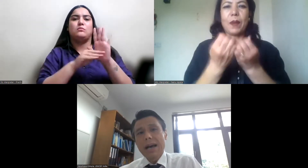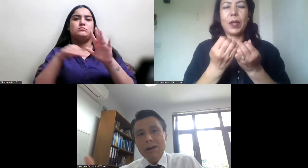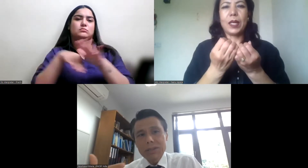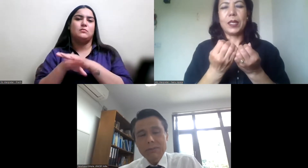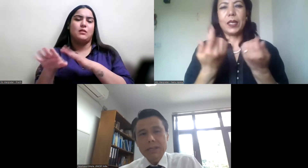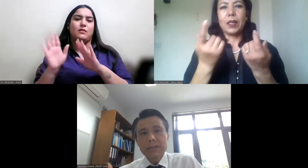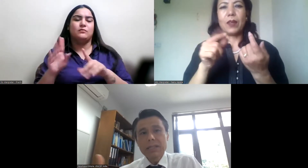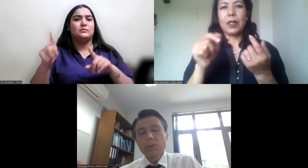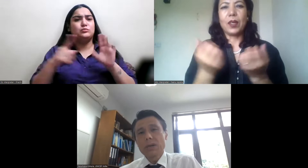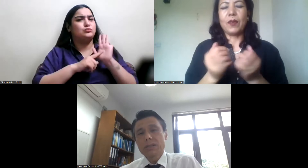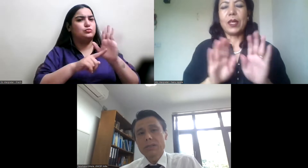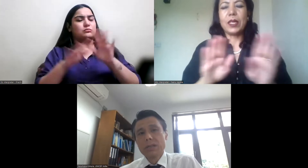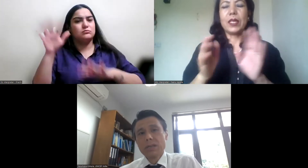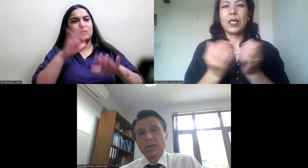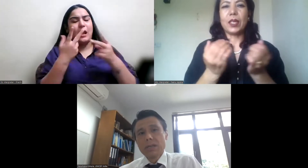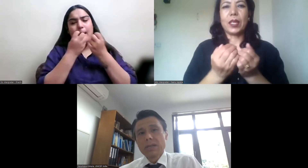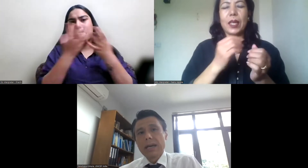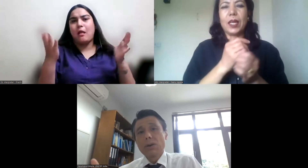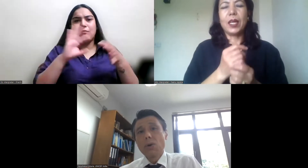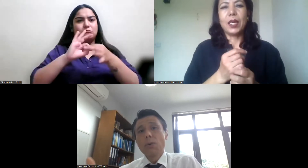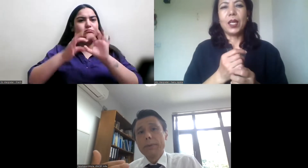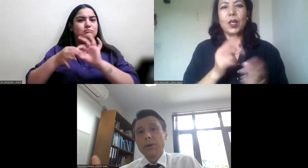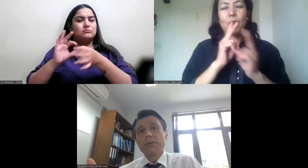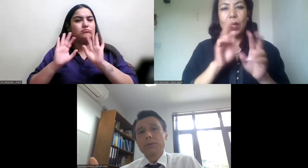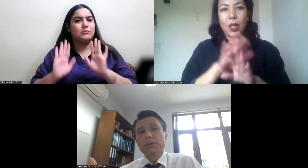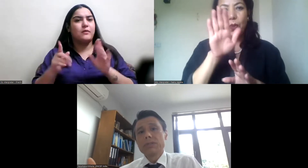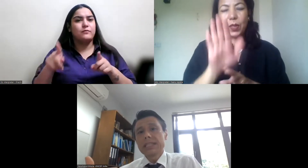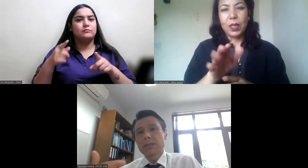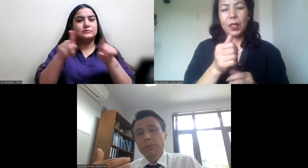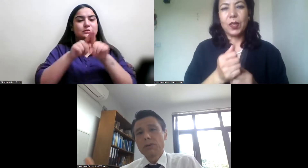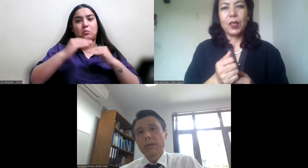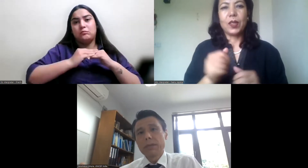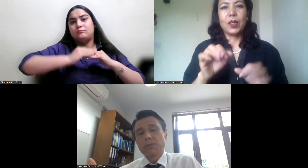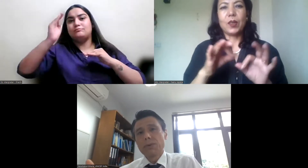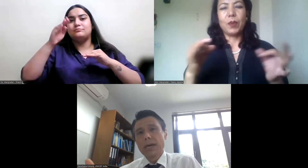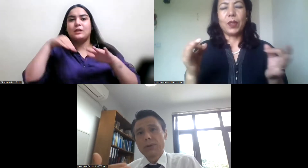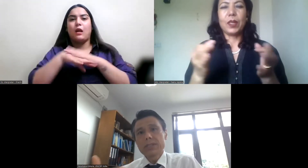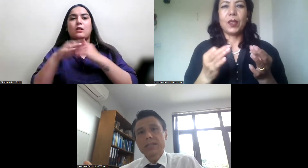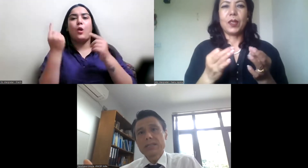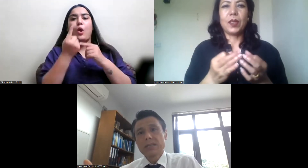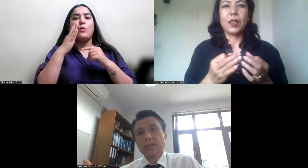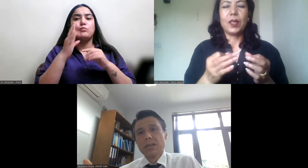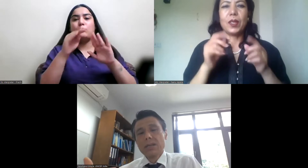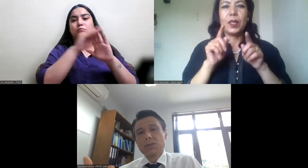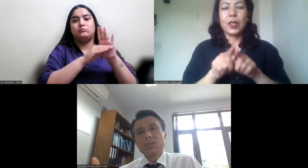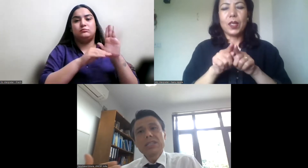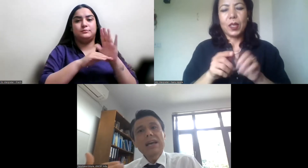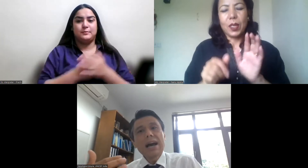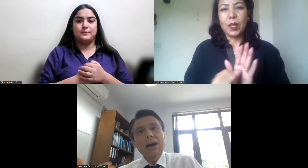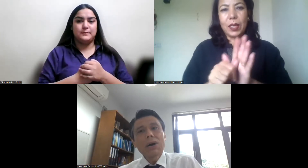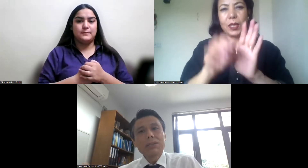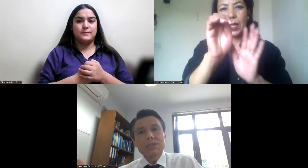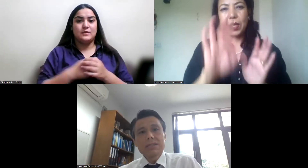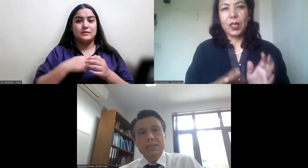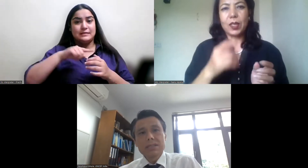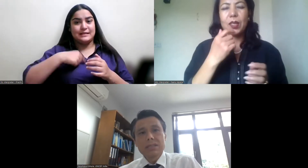demonstrates how different networks can go beyond just programming for adolescents to see